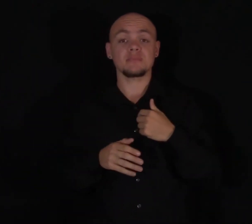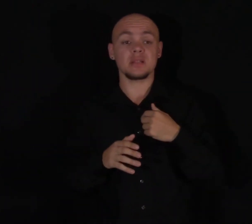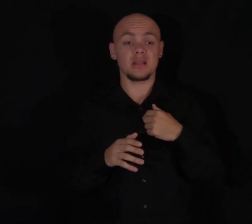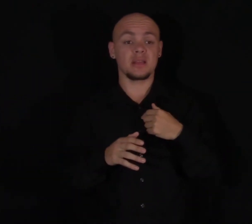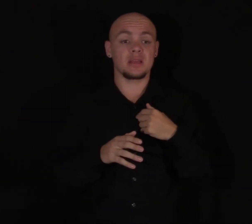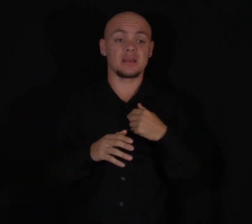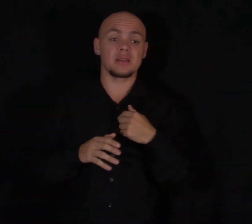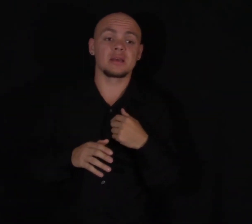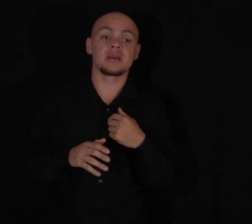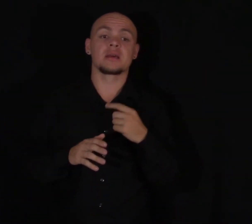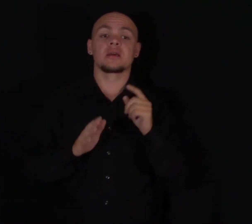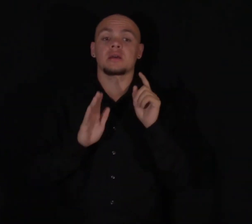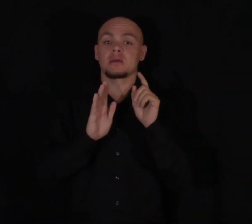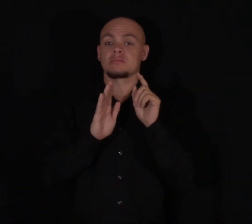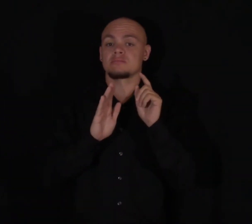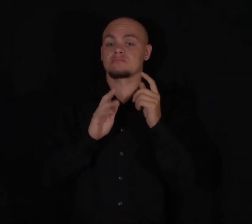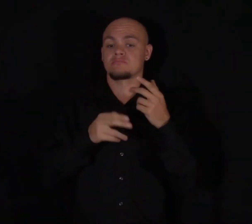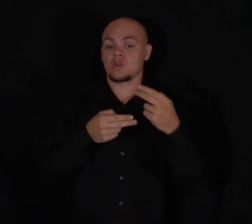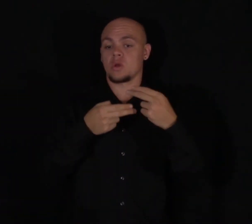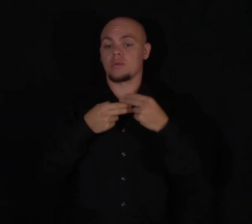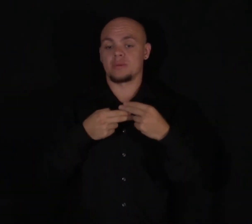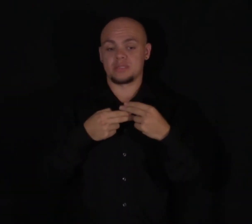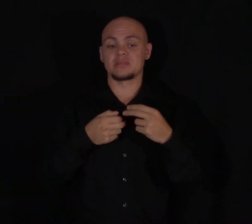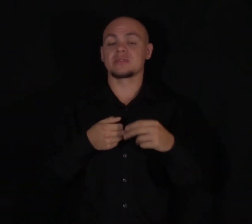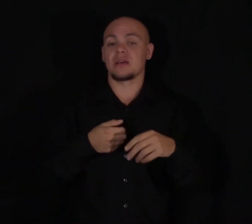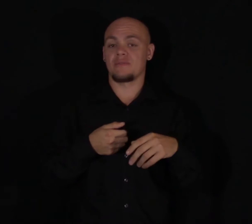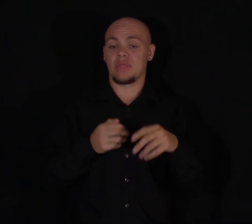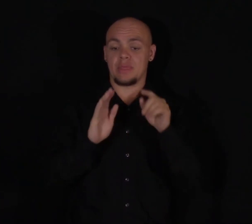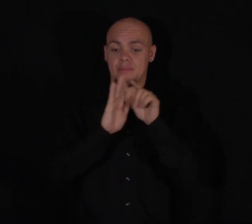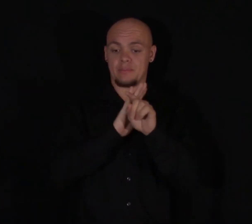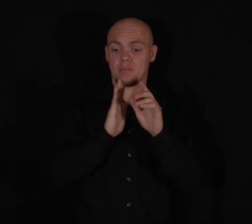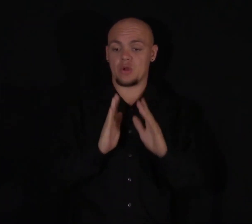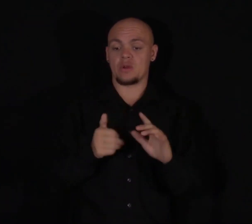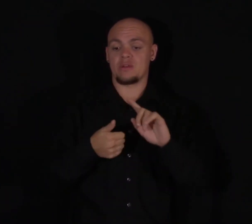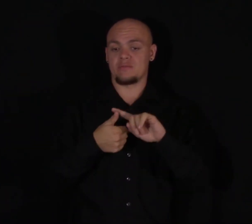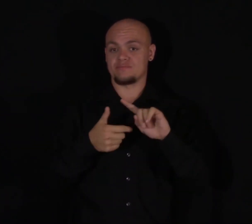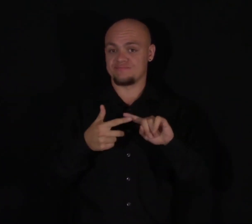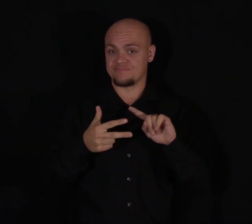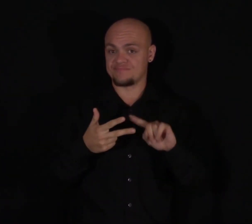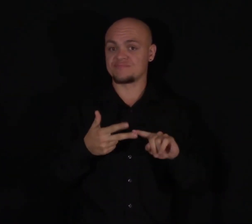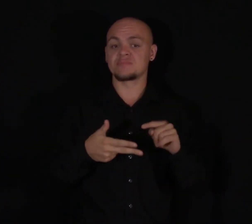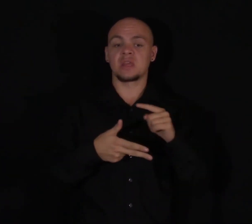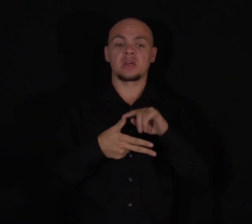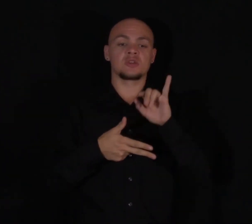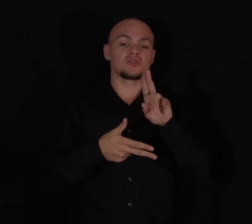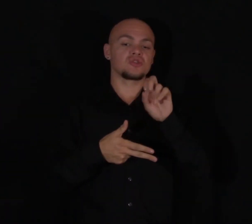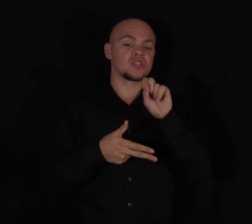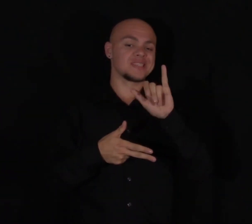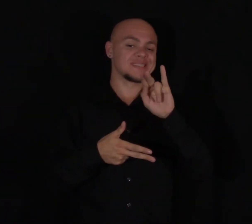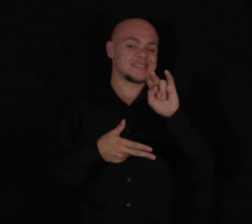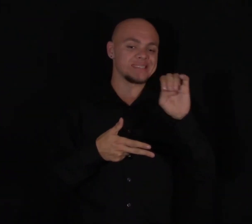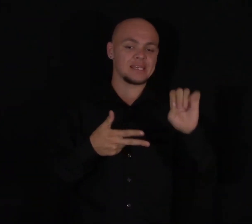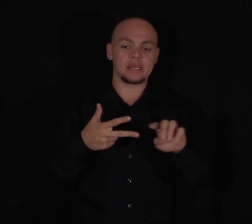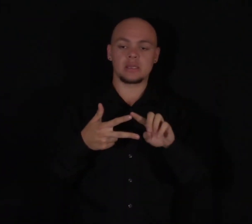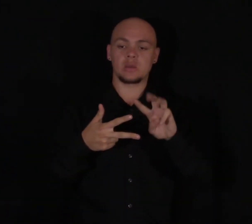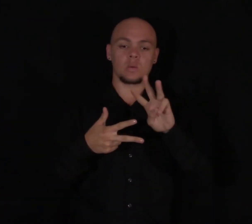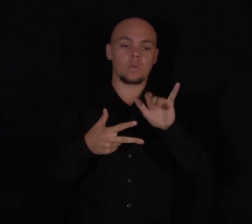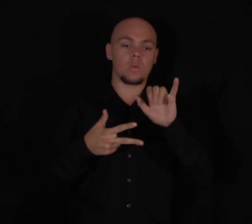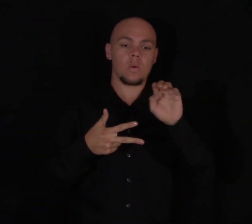of Justine, and of Clerval. Sometimes I entreated my attendants to assist me in the destruction of the fiend